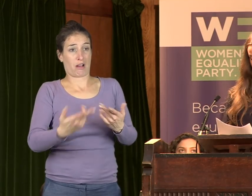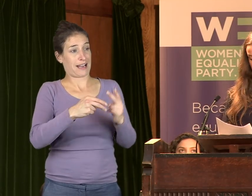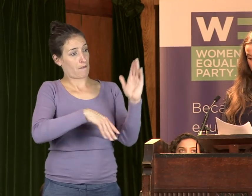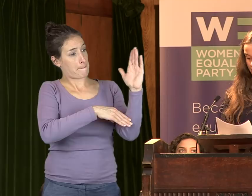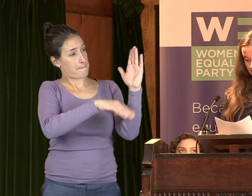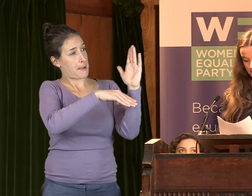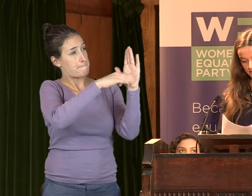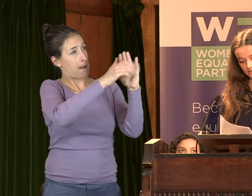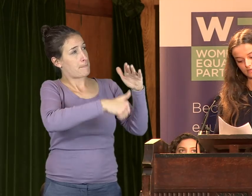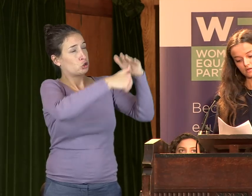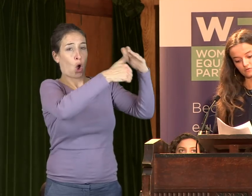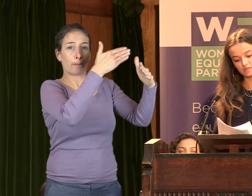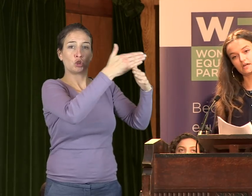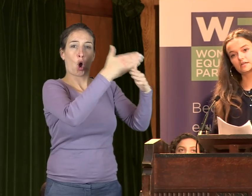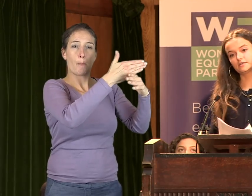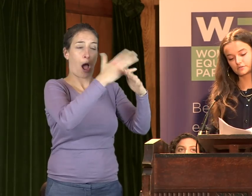than their brains and ideas.